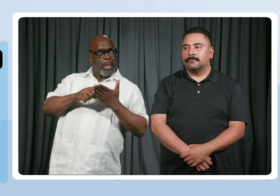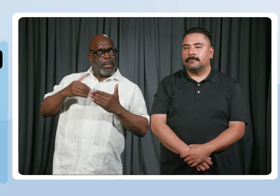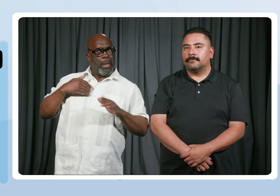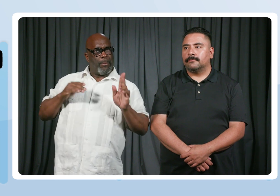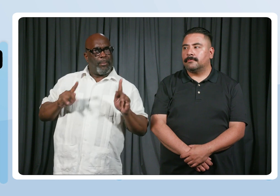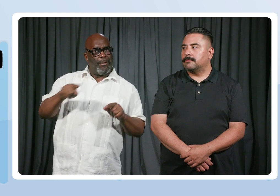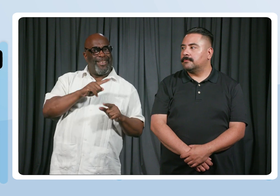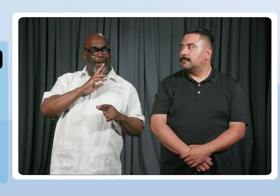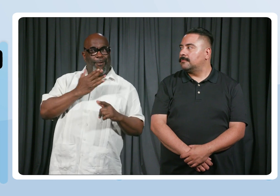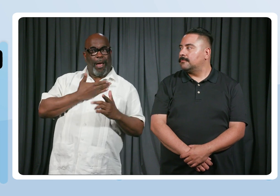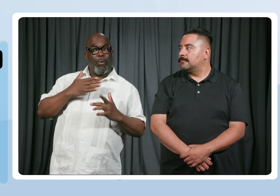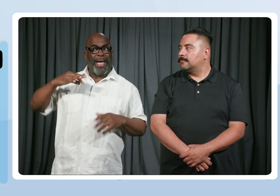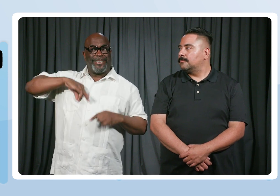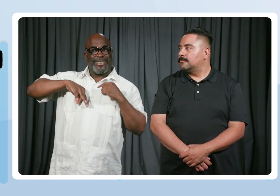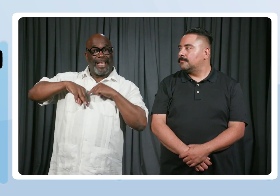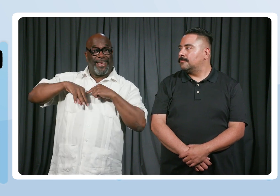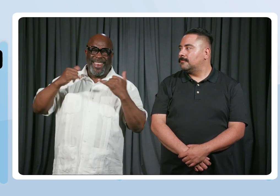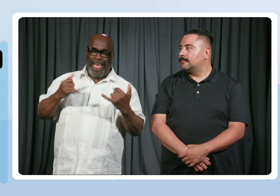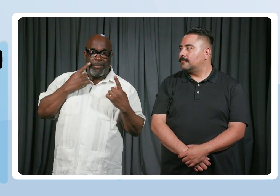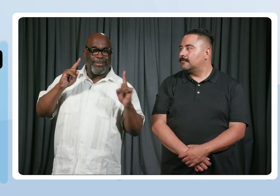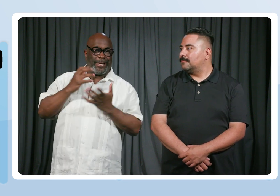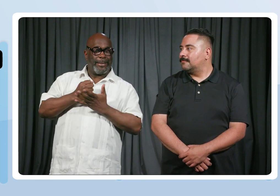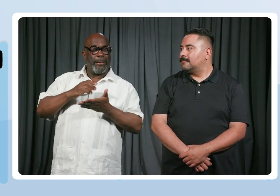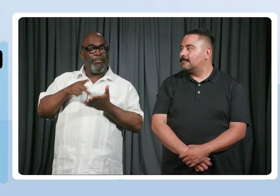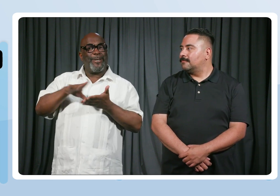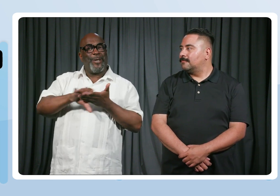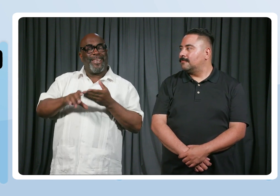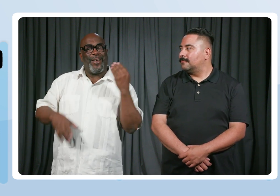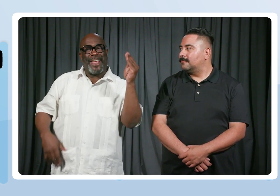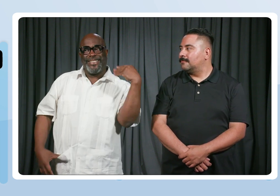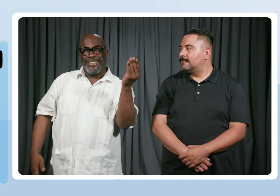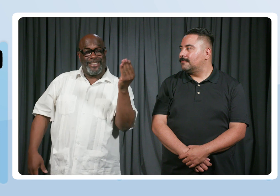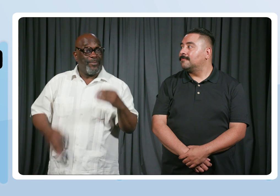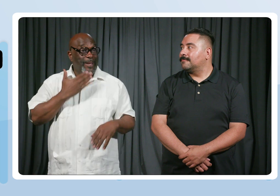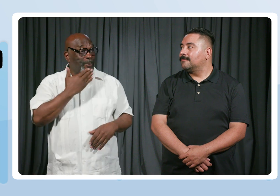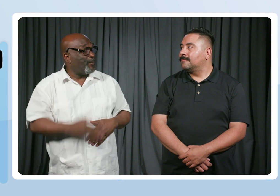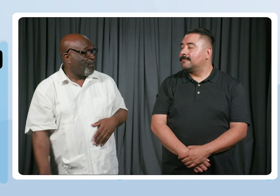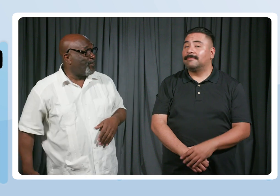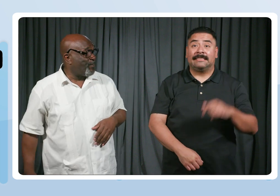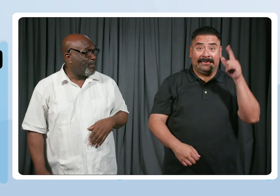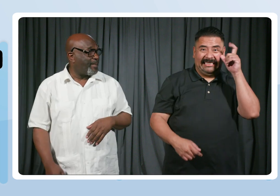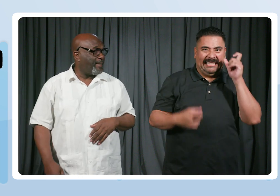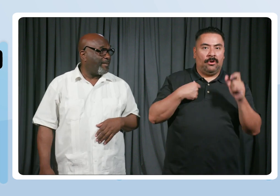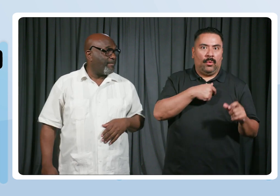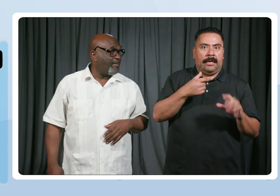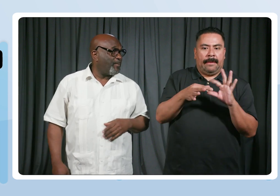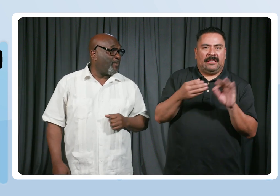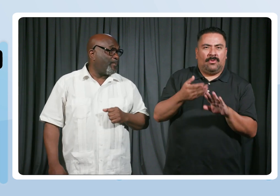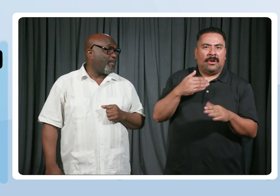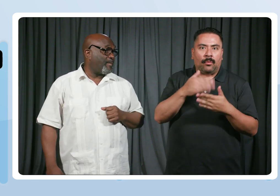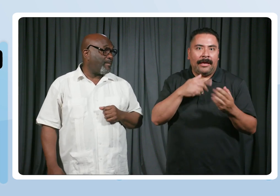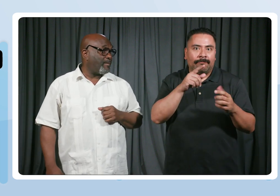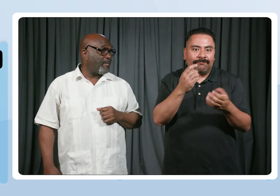paycheck in their hand. Fabulous. Well, thank you both. Thank you. Thank you. Yeah. Like we mentioned, we had the opportunity to connect with